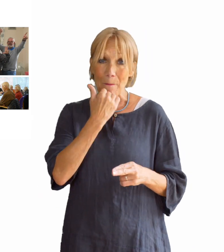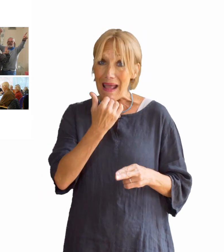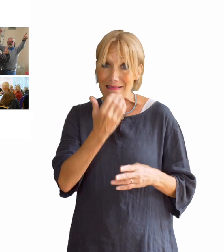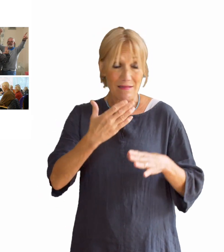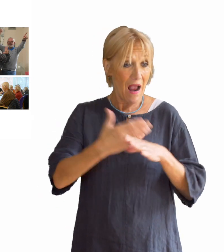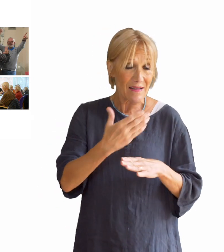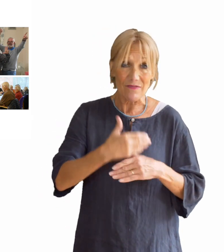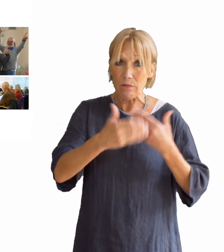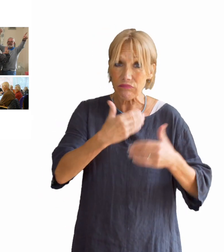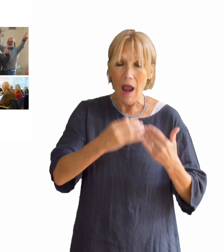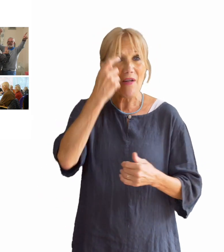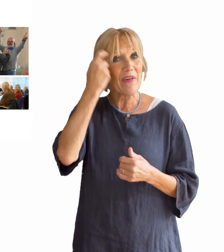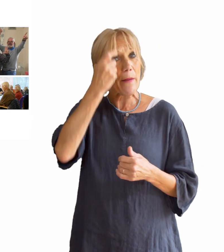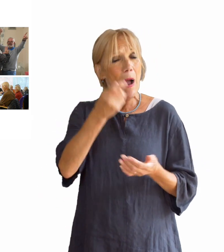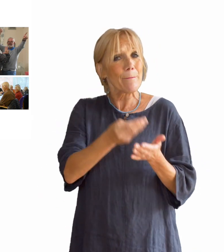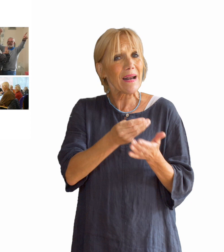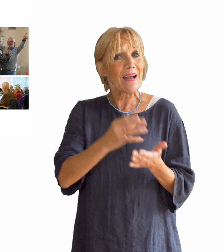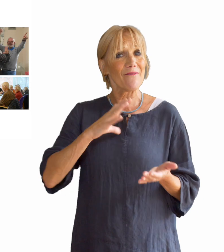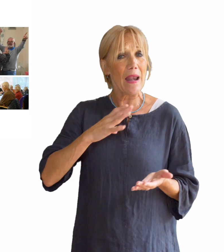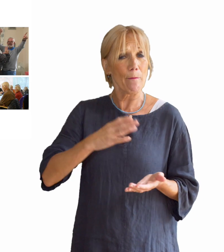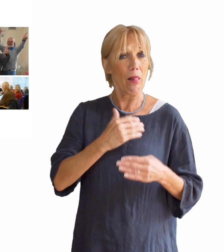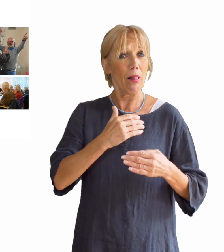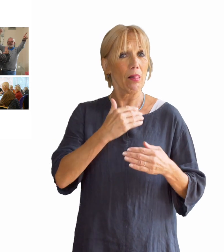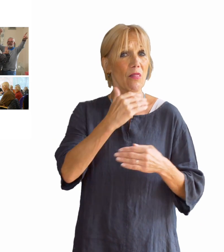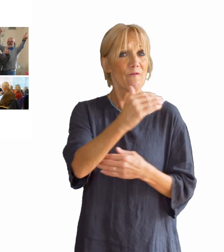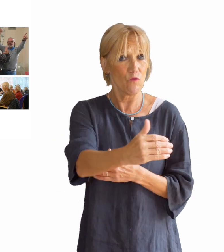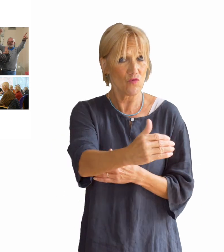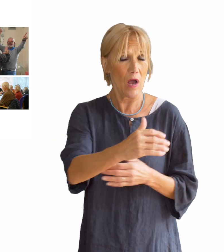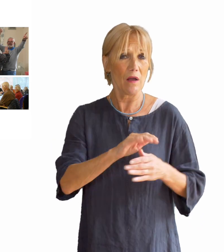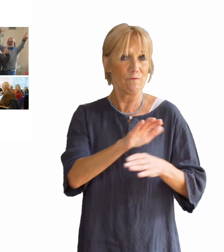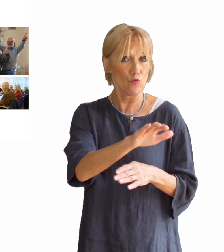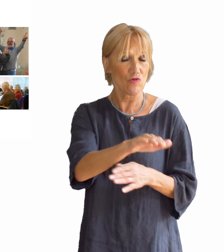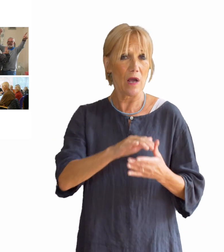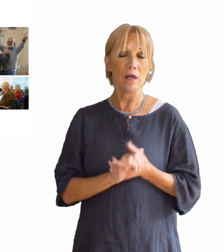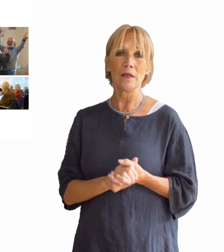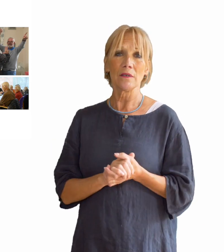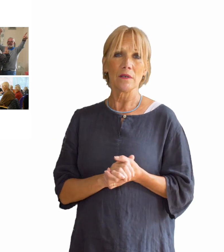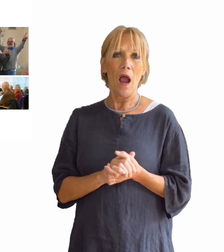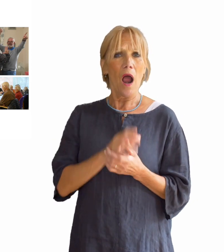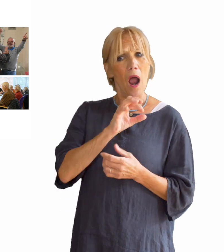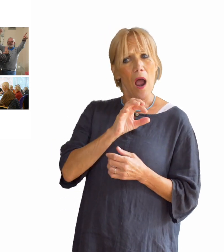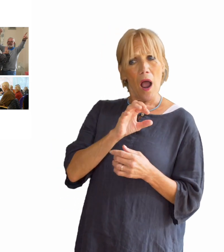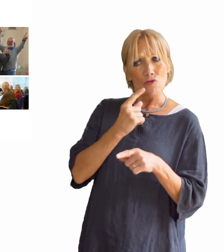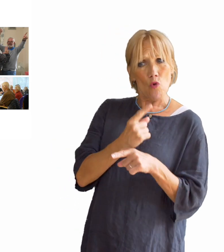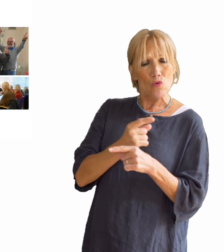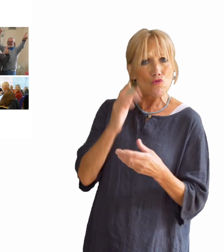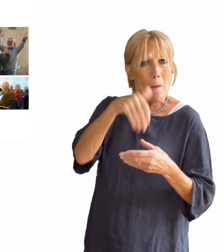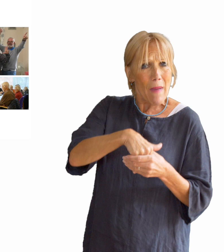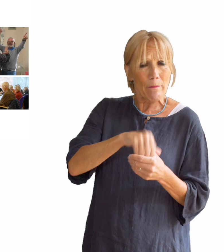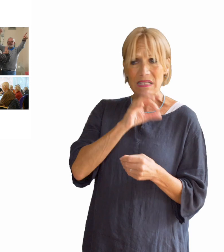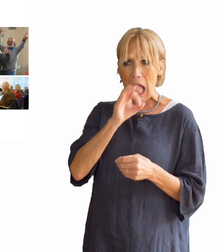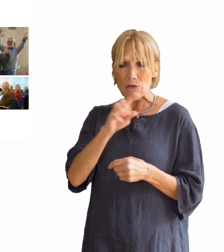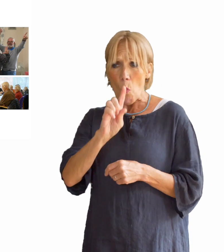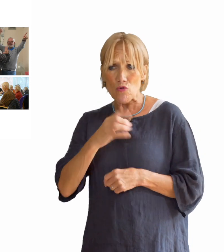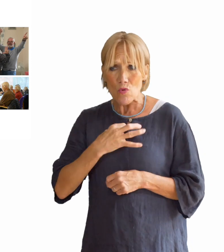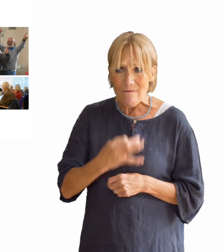you offer fuller provision, consider the impact on available funds going forward. When setting pricing, consult with members on what they